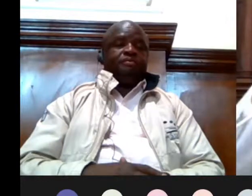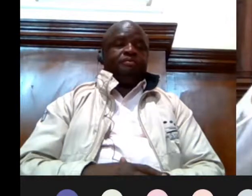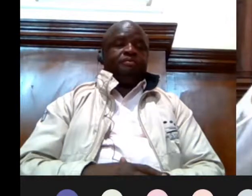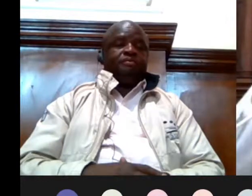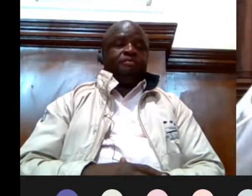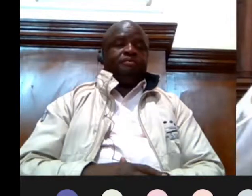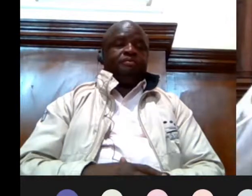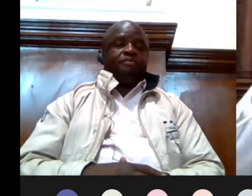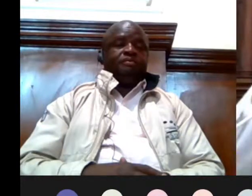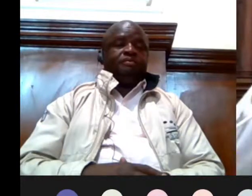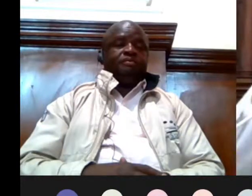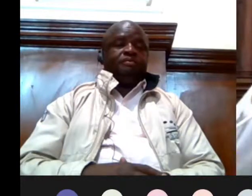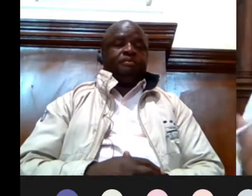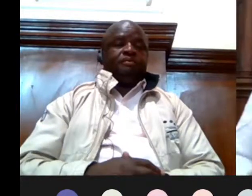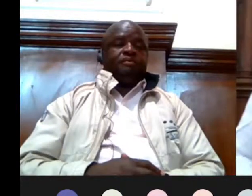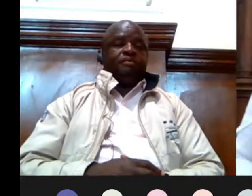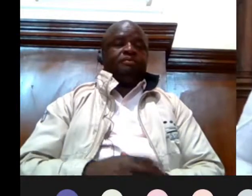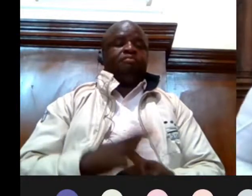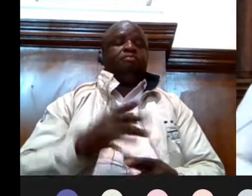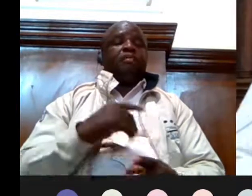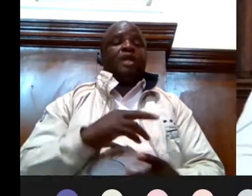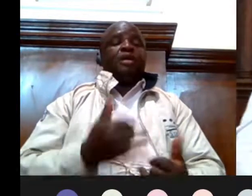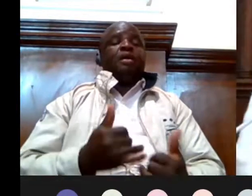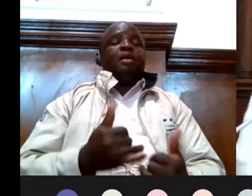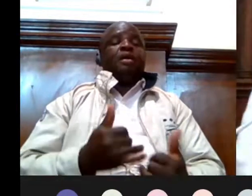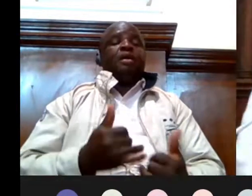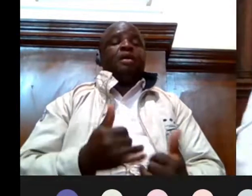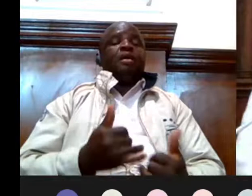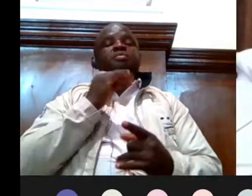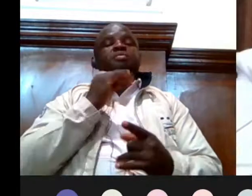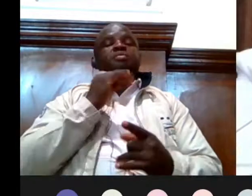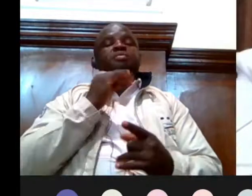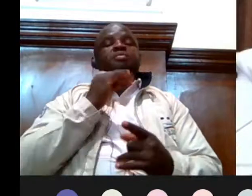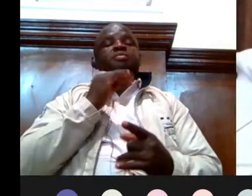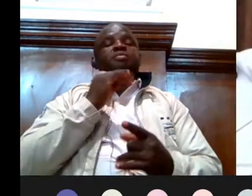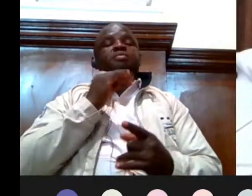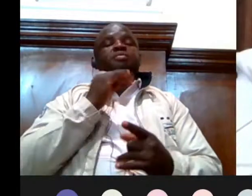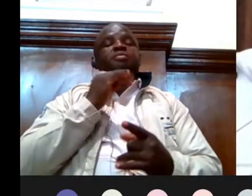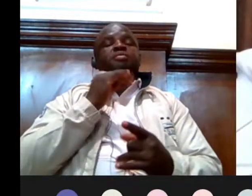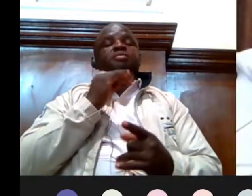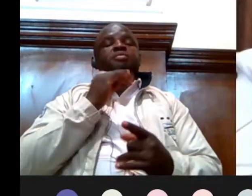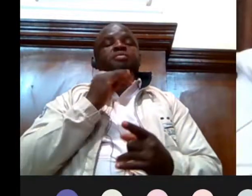We proceed to speakers' debate in terms of Rule